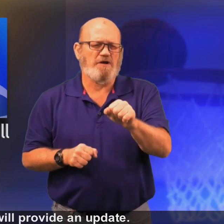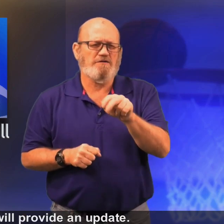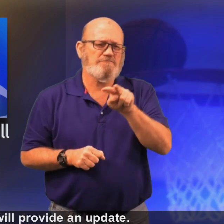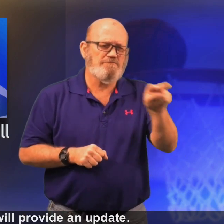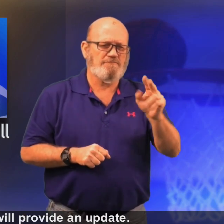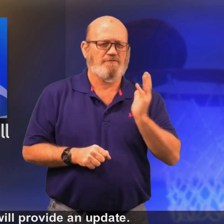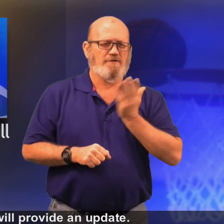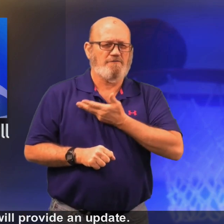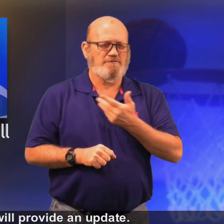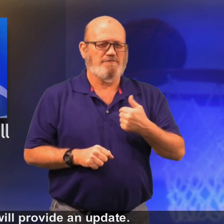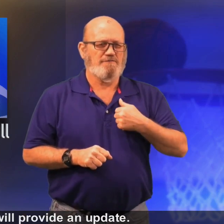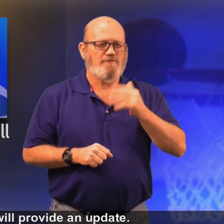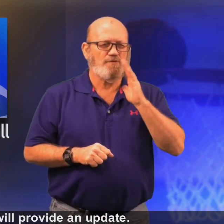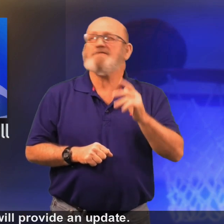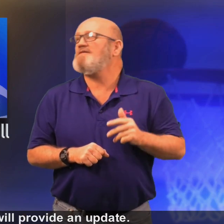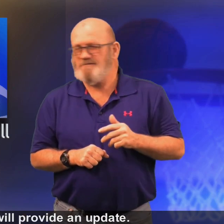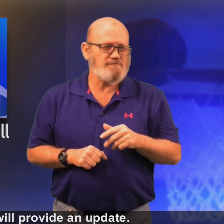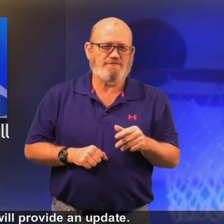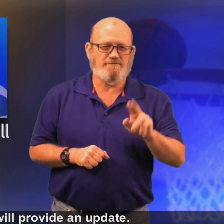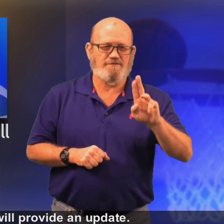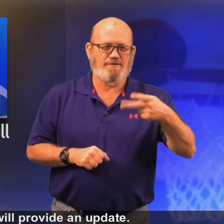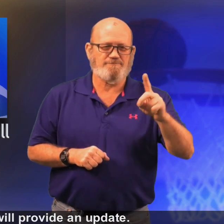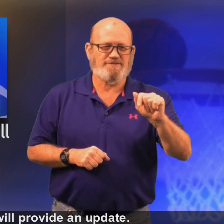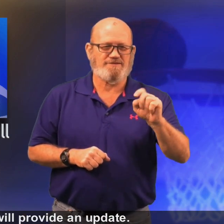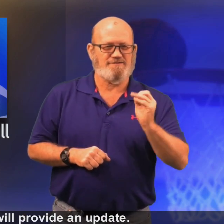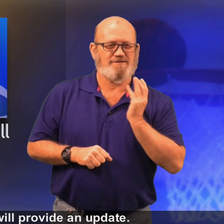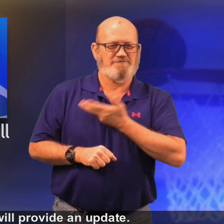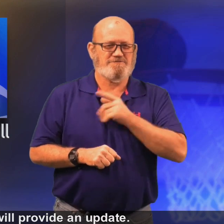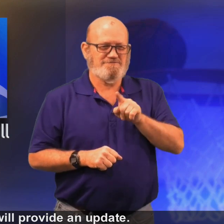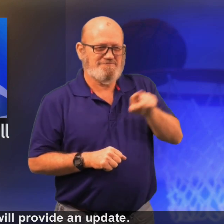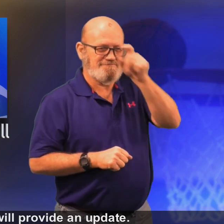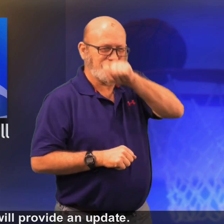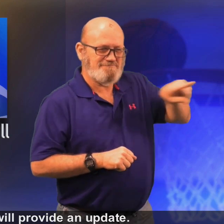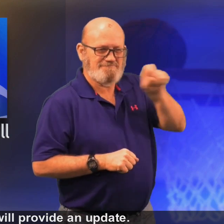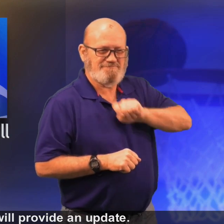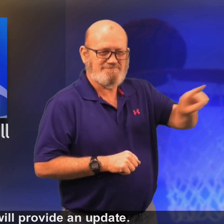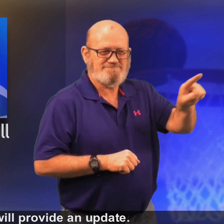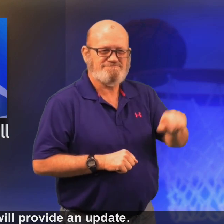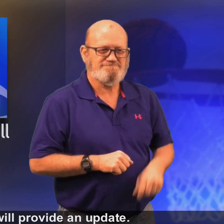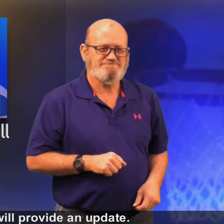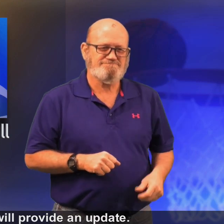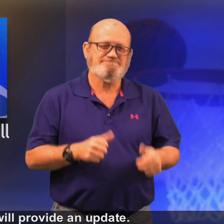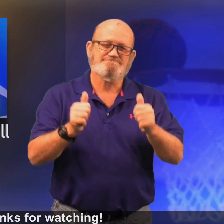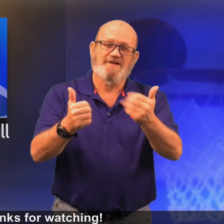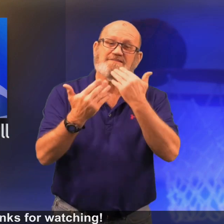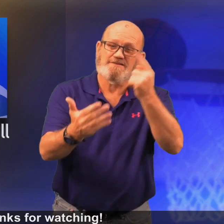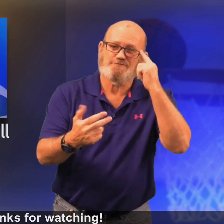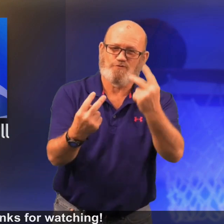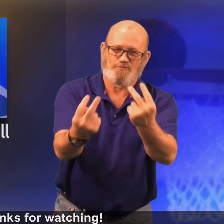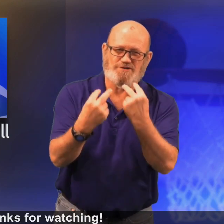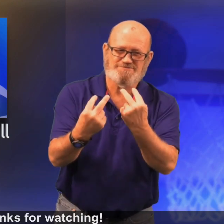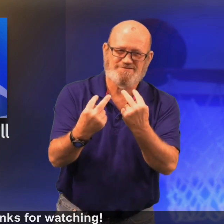If not, I will provide an update. Thanks for watching!